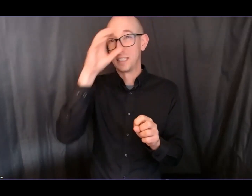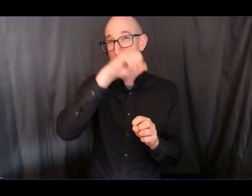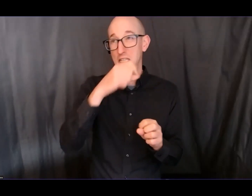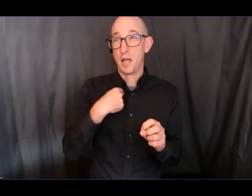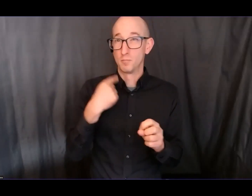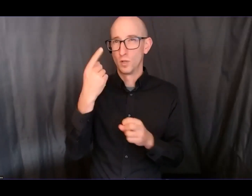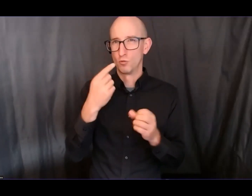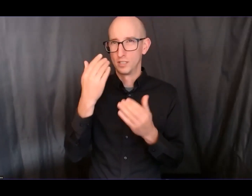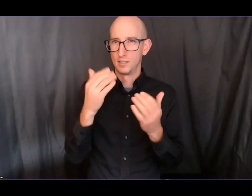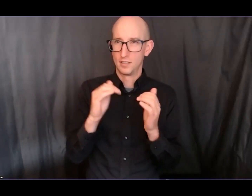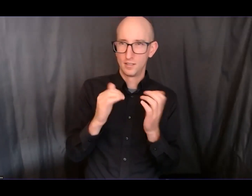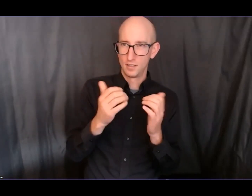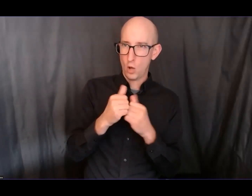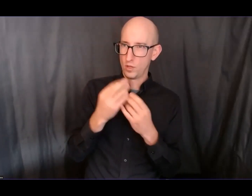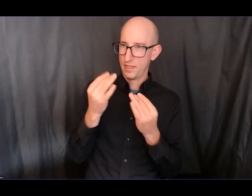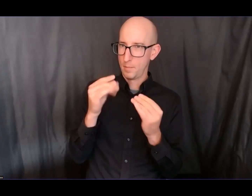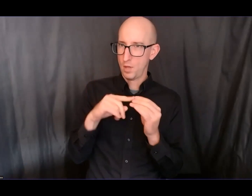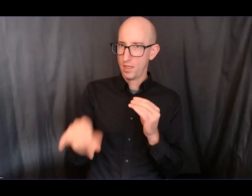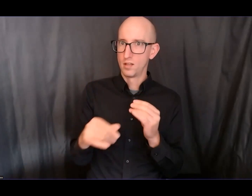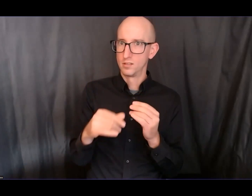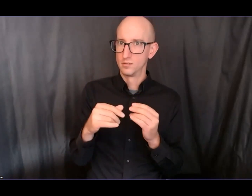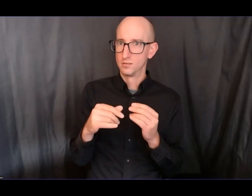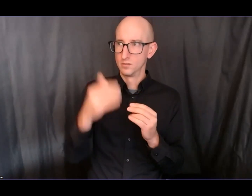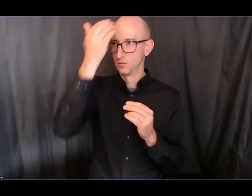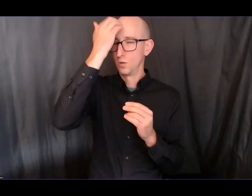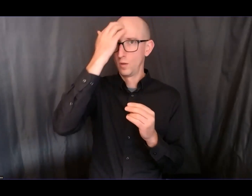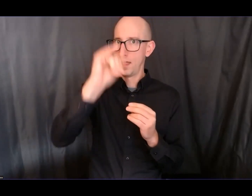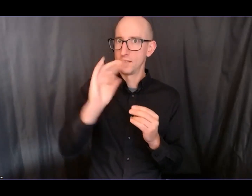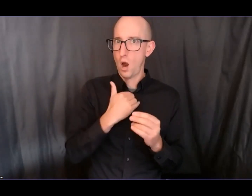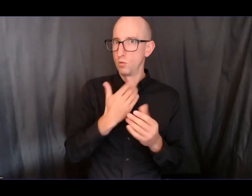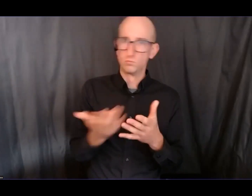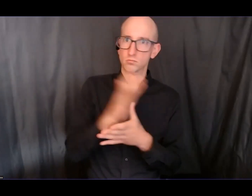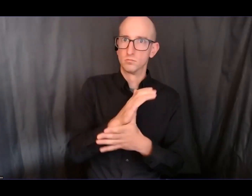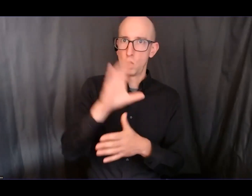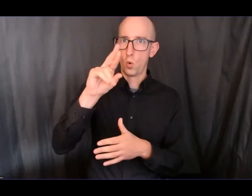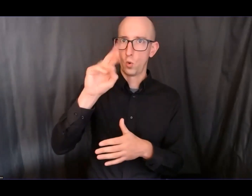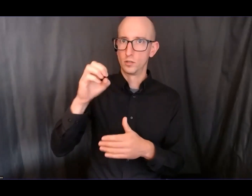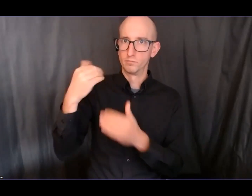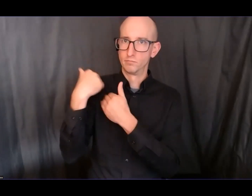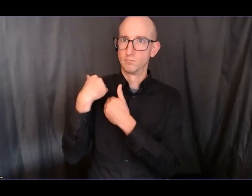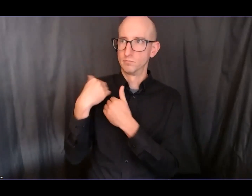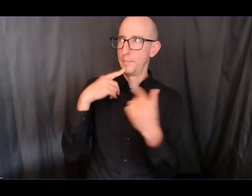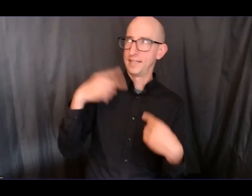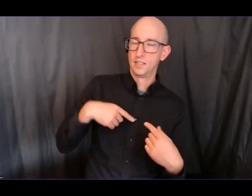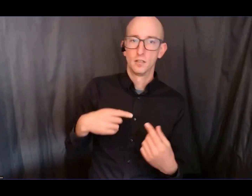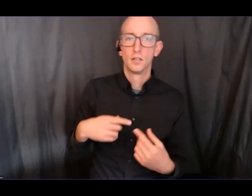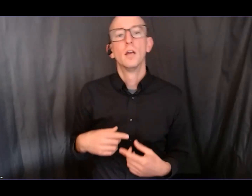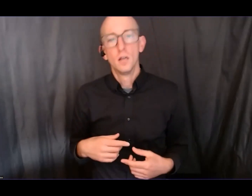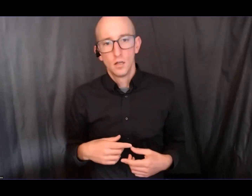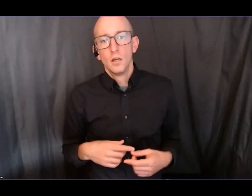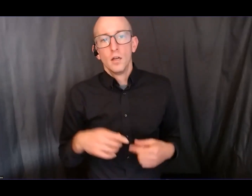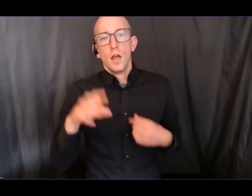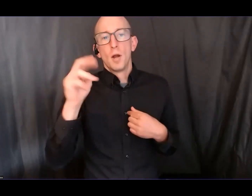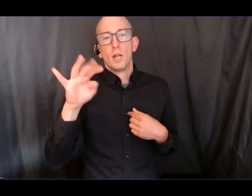thinking about that, considering that is really like our core mandate. Yeah, definitely. I mean, I think we could